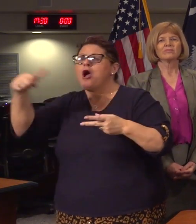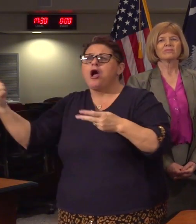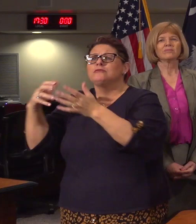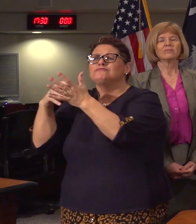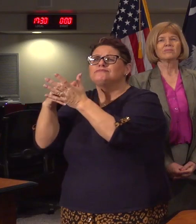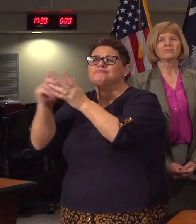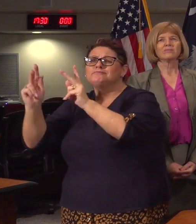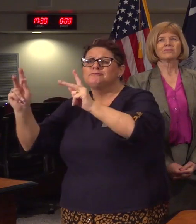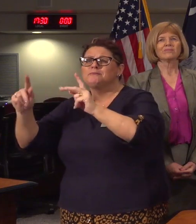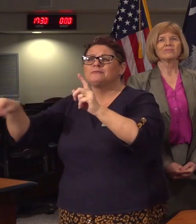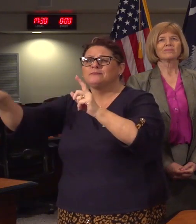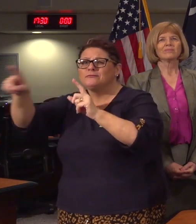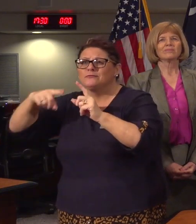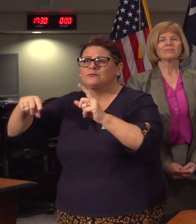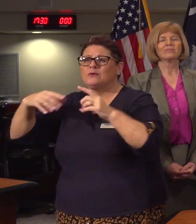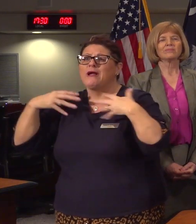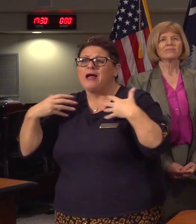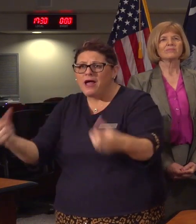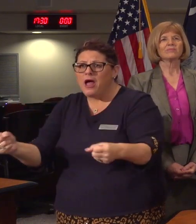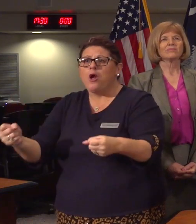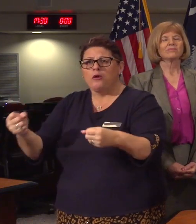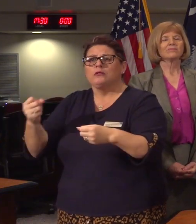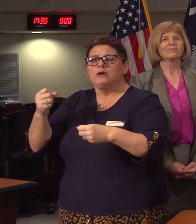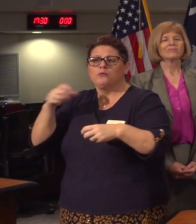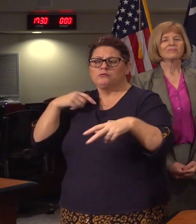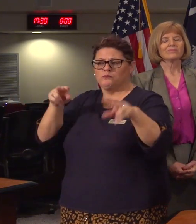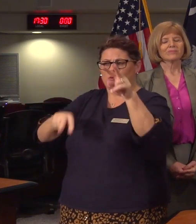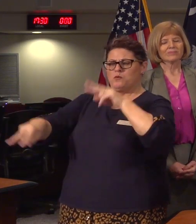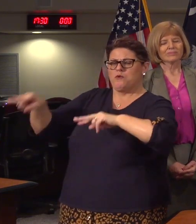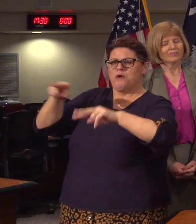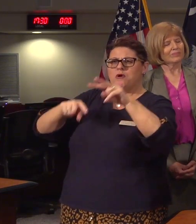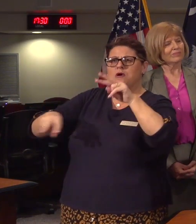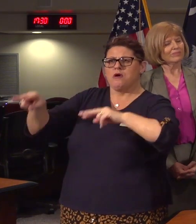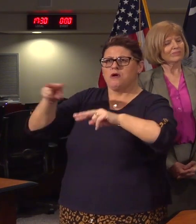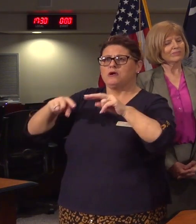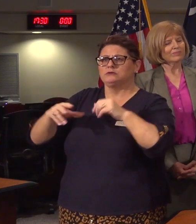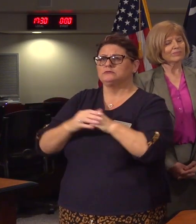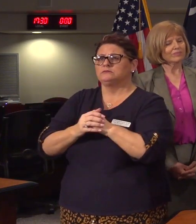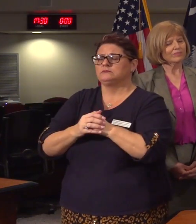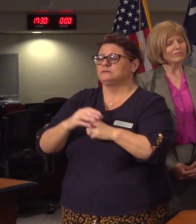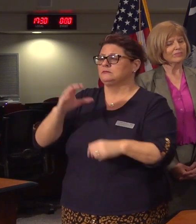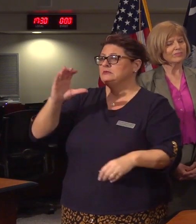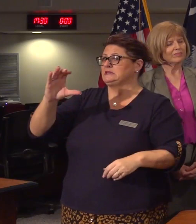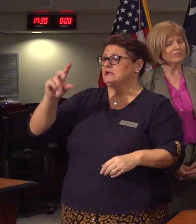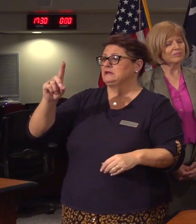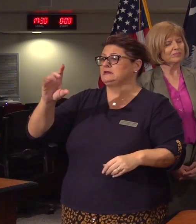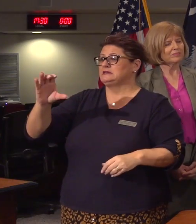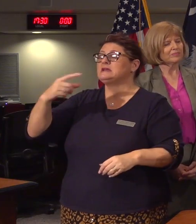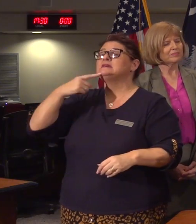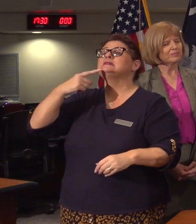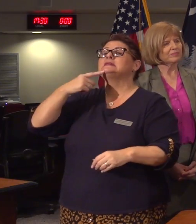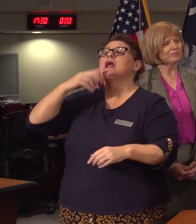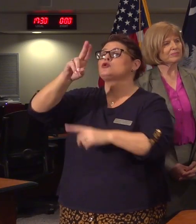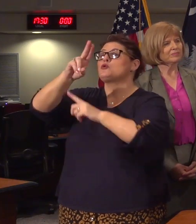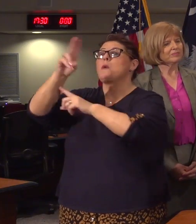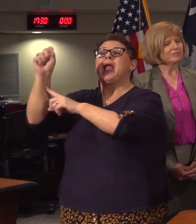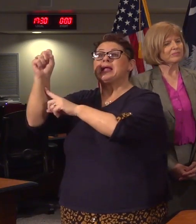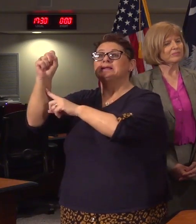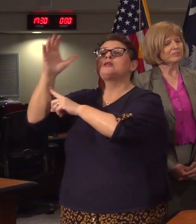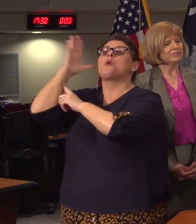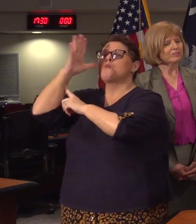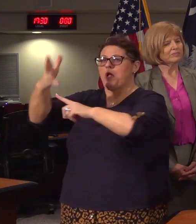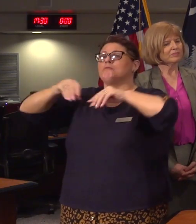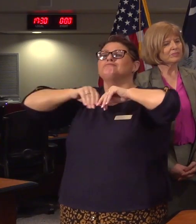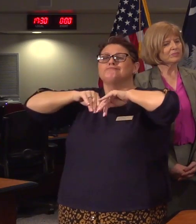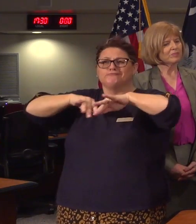populations with unique circumstances. While the CDC has stated that we will see widespread transmission in the United States,